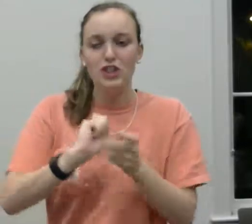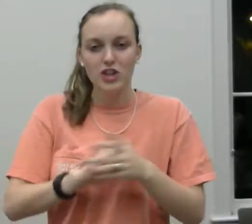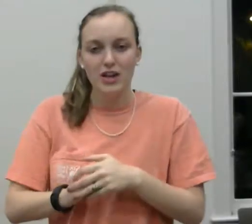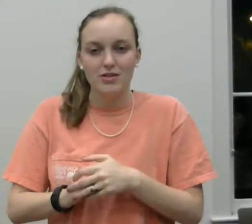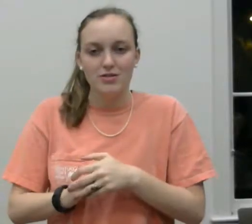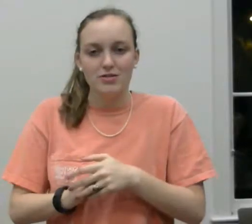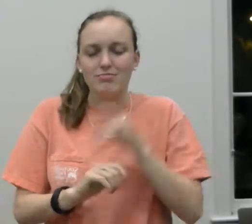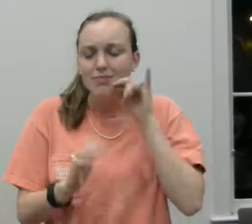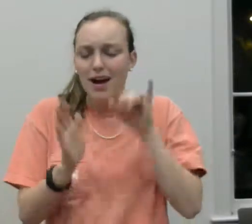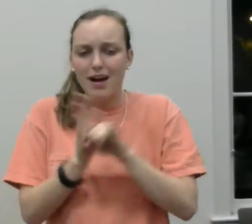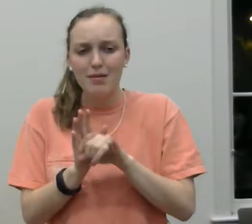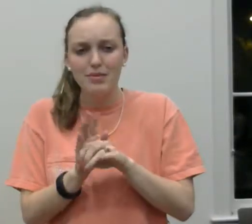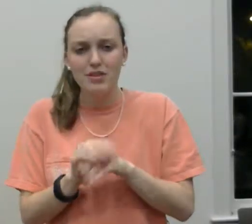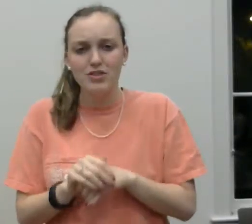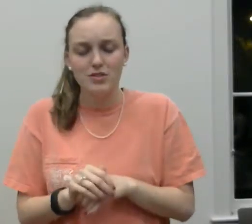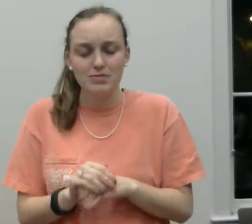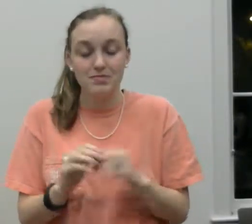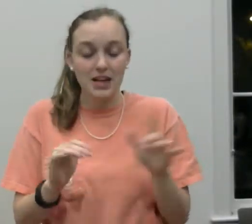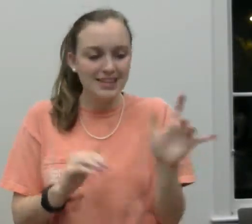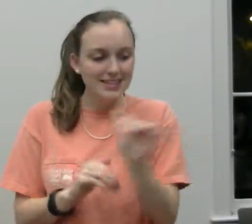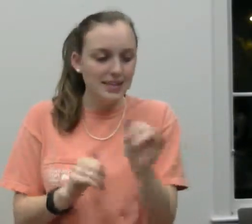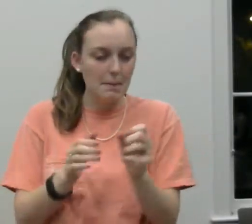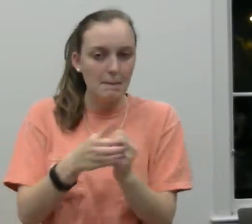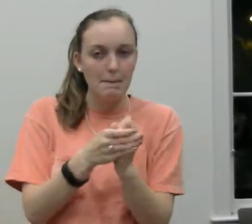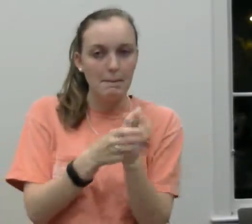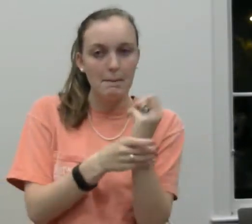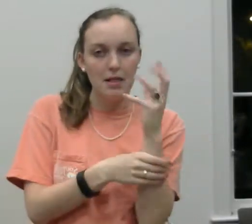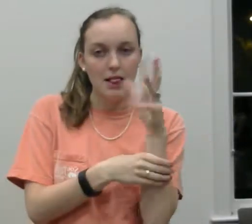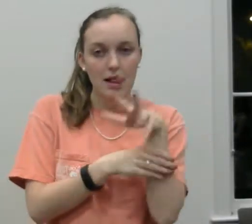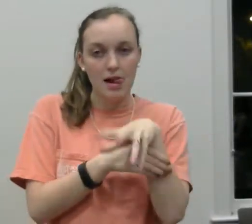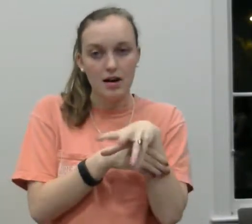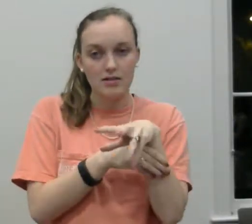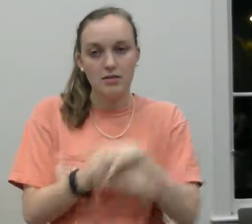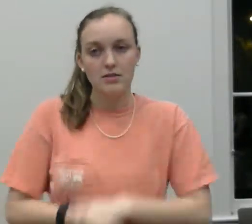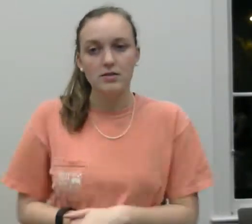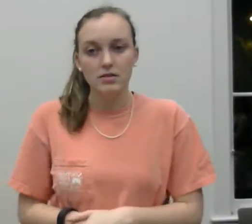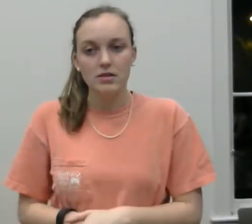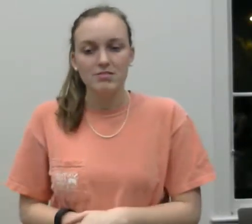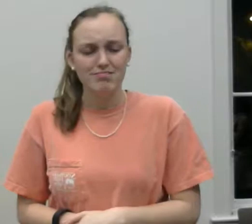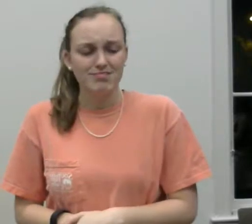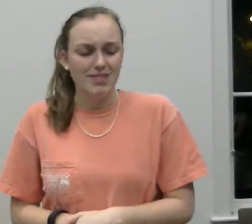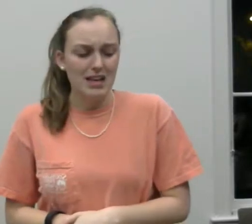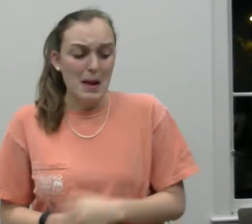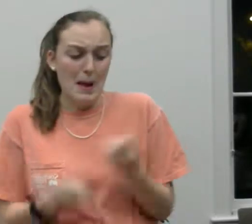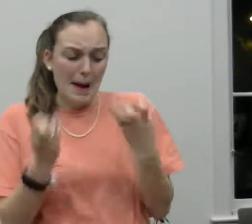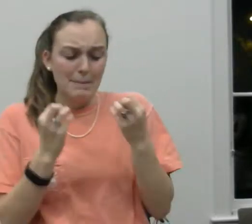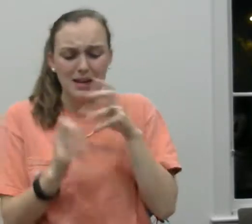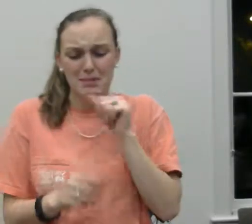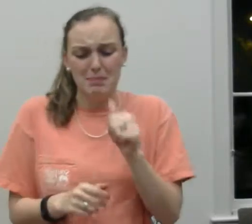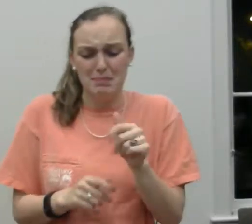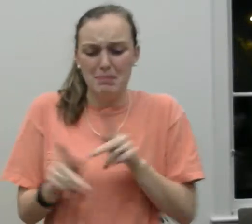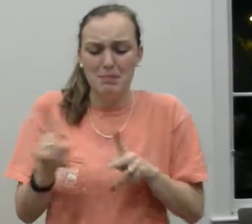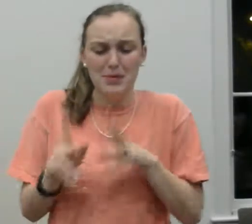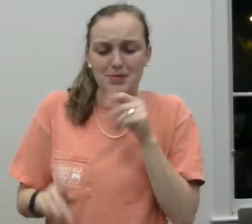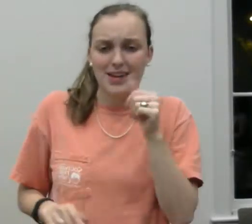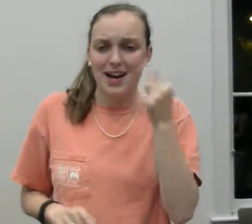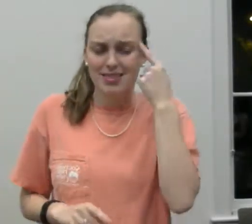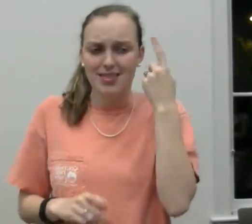So an example would be a plant. A lot of times we're looking for an example will be anything, of course they are. Plants that's off as